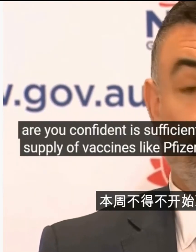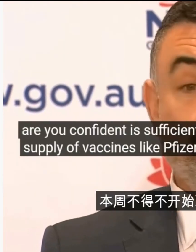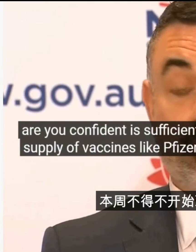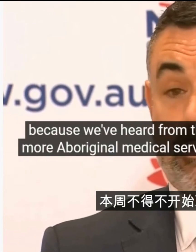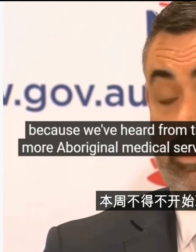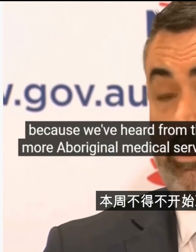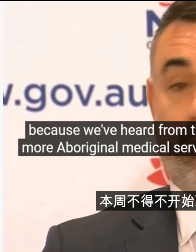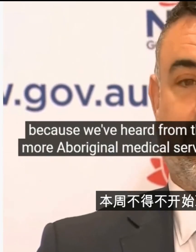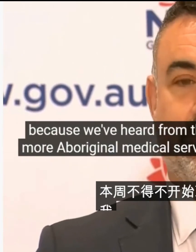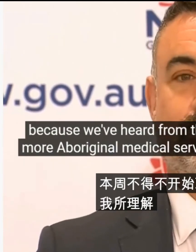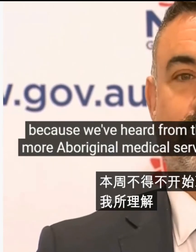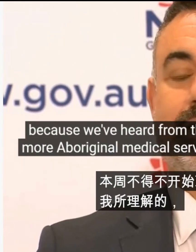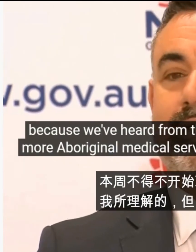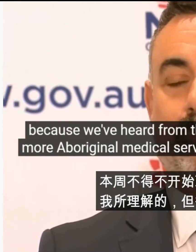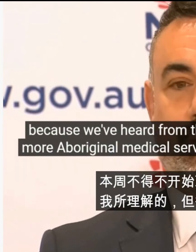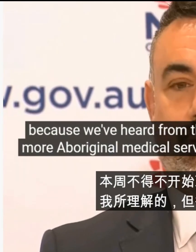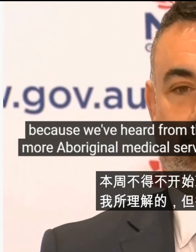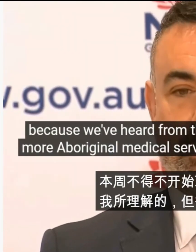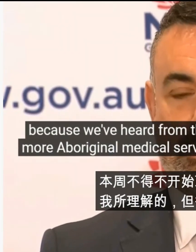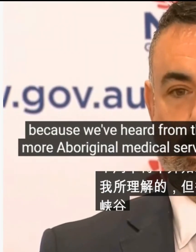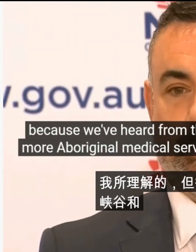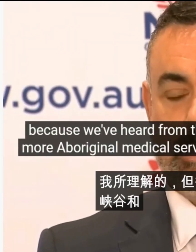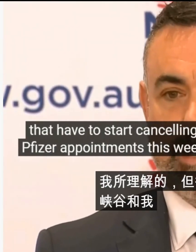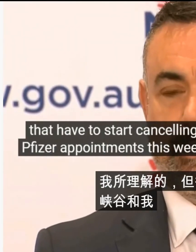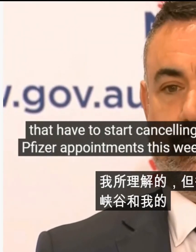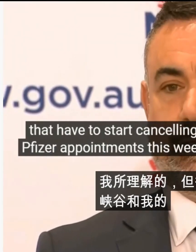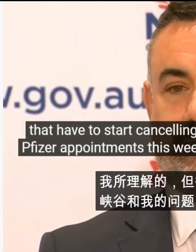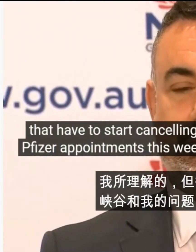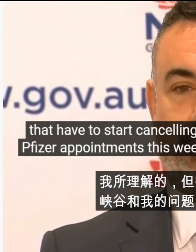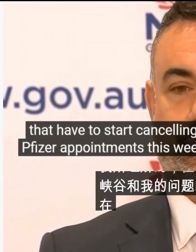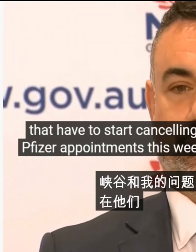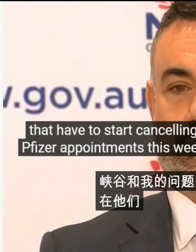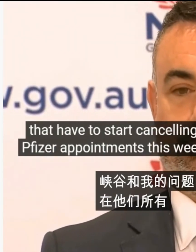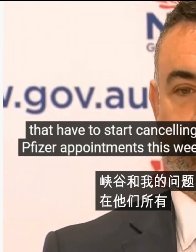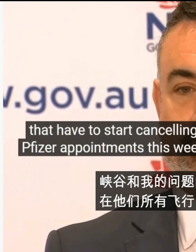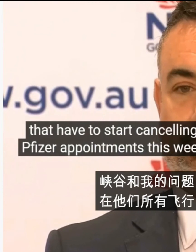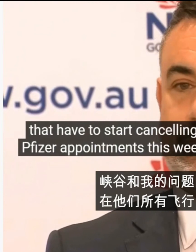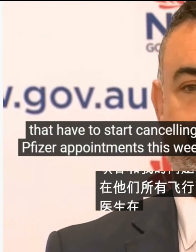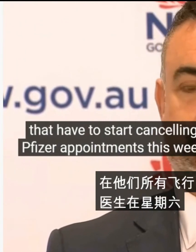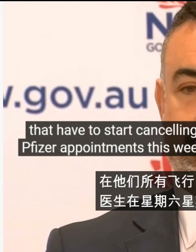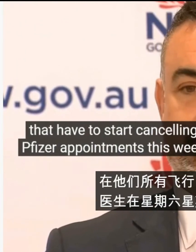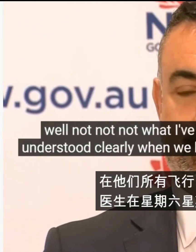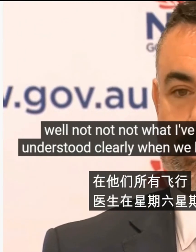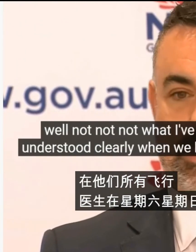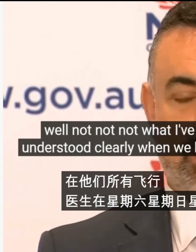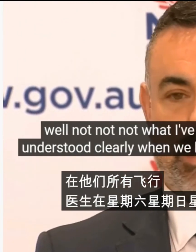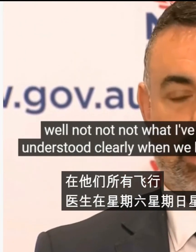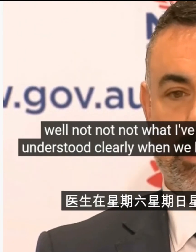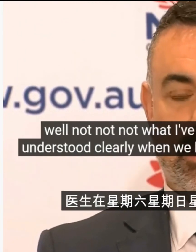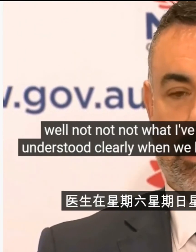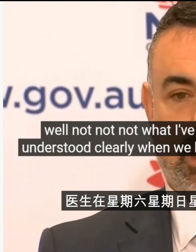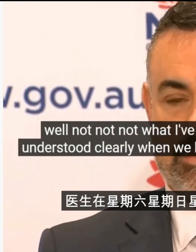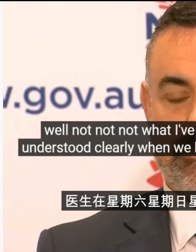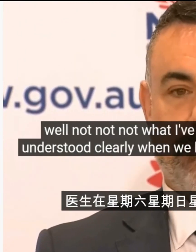appointments this week. Well, not what I've understood. Clearly, when we had the issue with Wilcannia, and I've touched on it before, the Royal Flying Doctors were in there on Saturday,